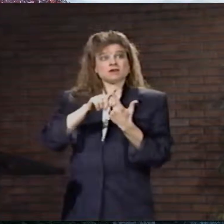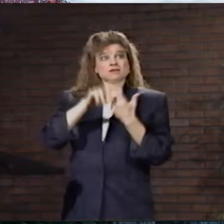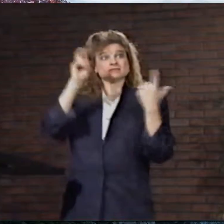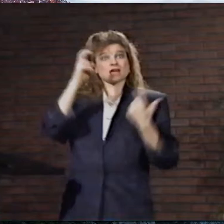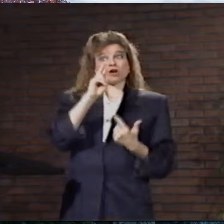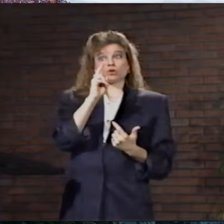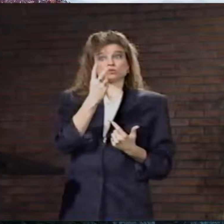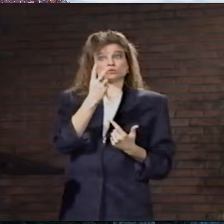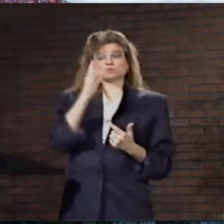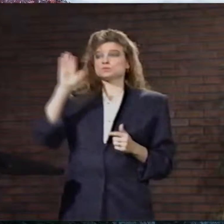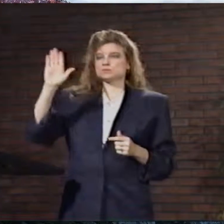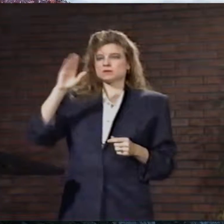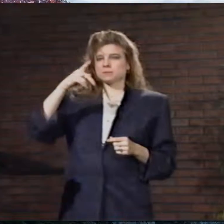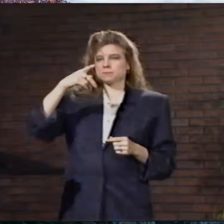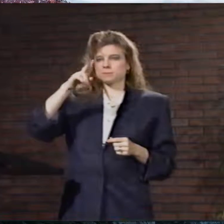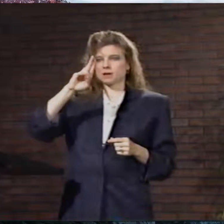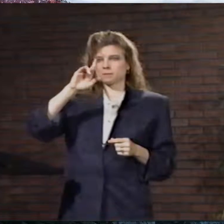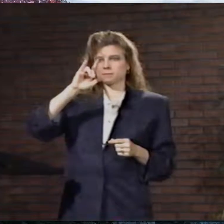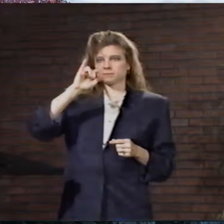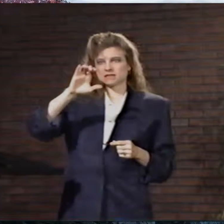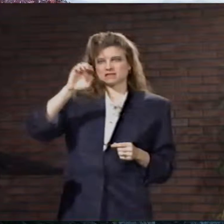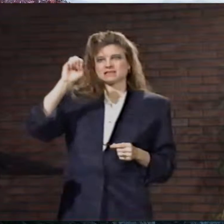that's the federal rule.